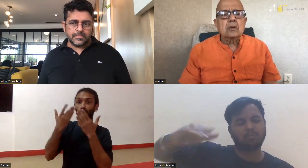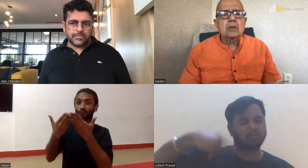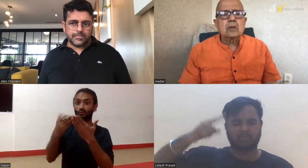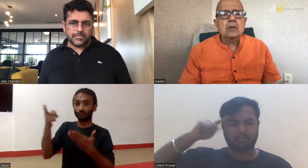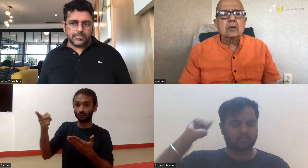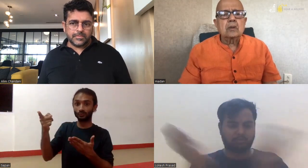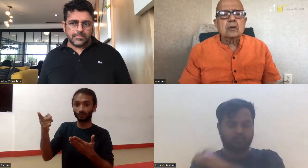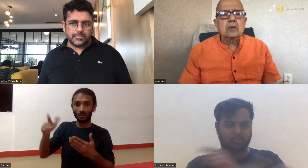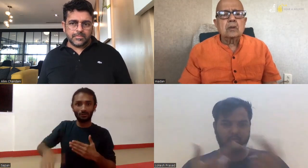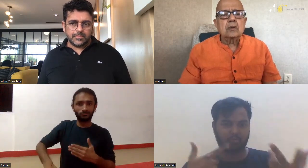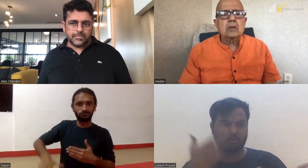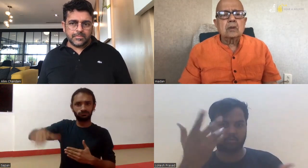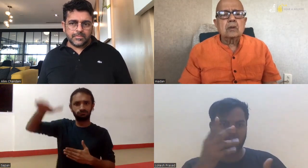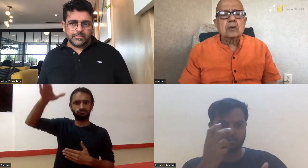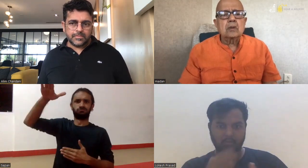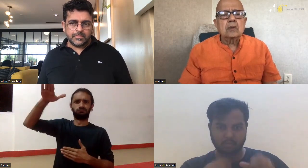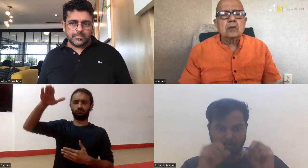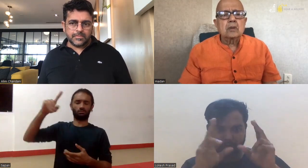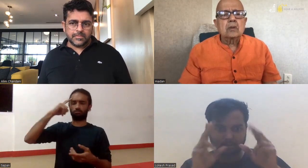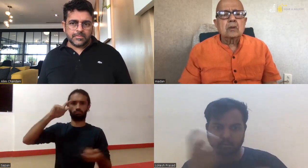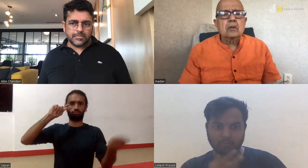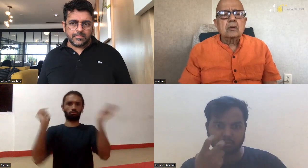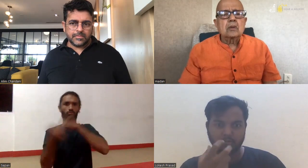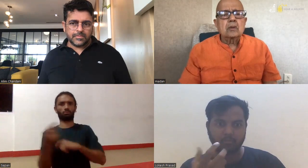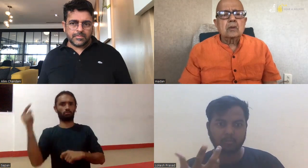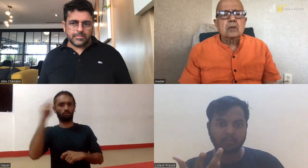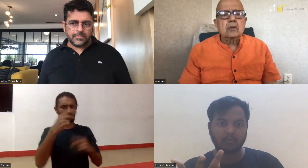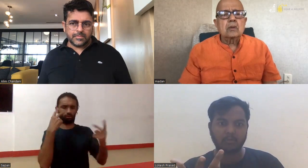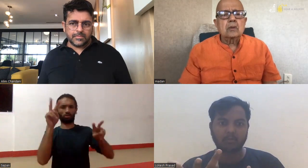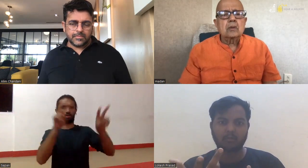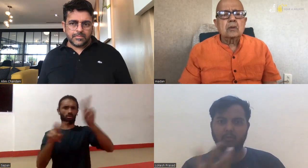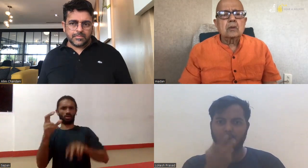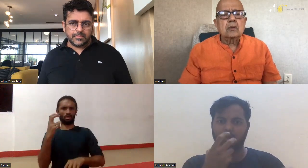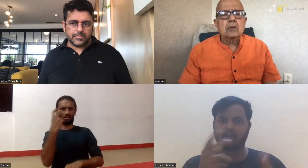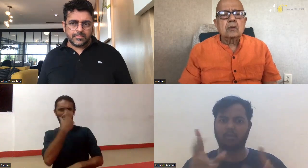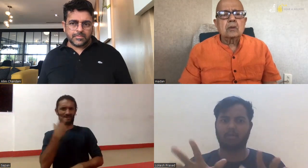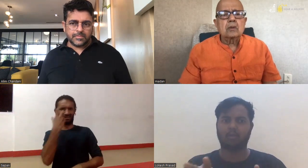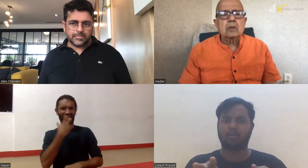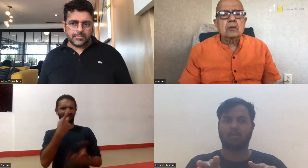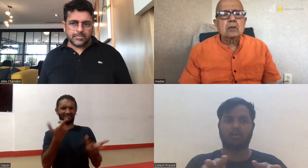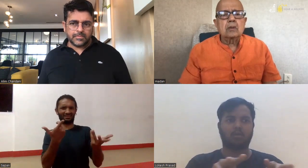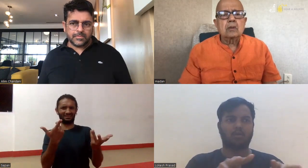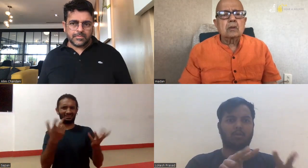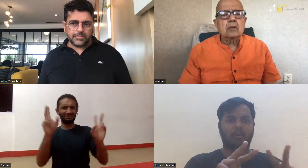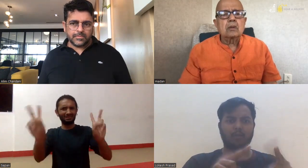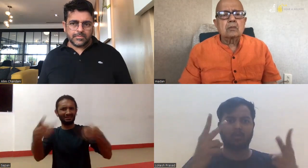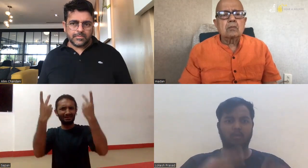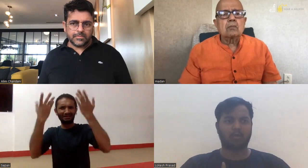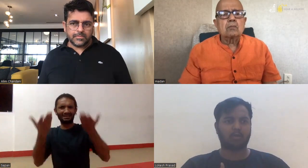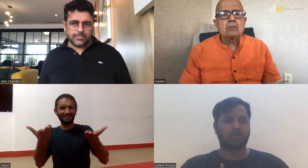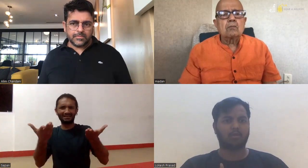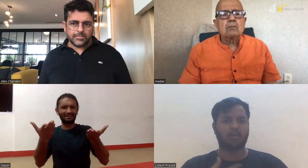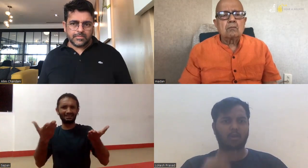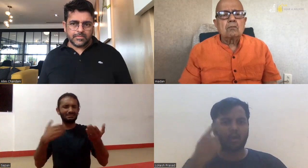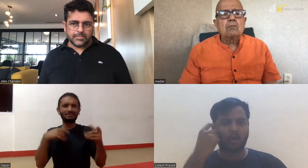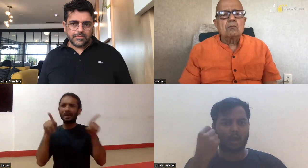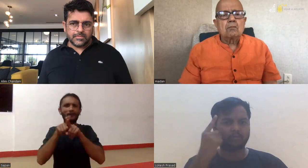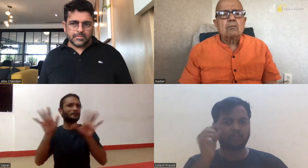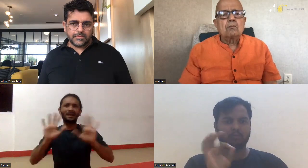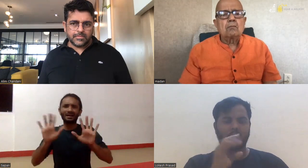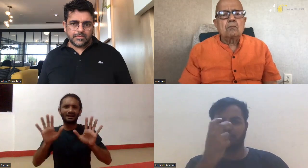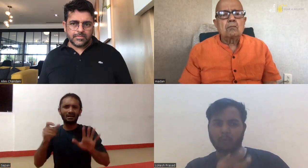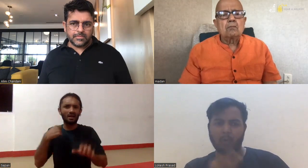start with myself first, with me, not with someone else. You do what you do, and we want to see